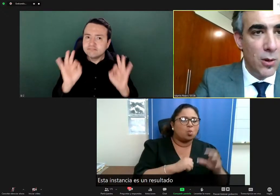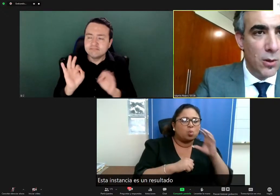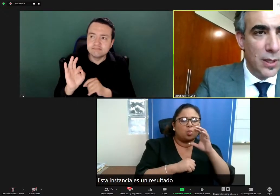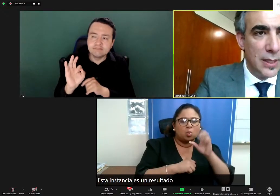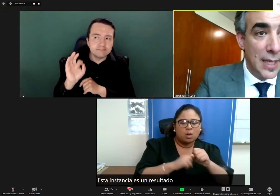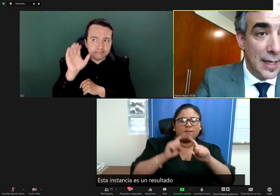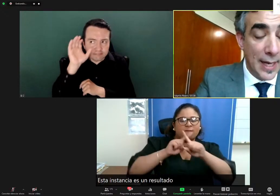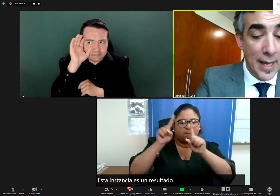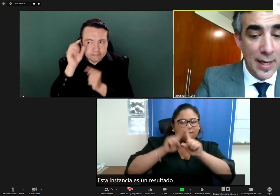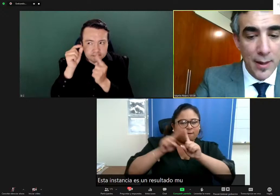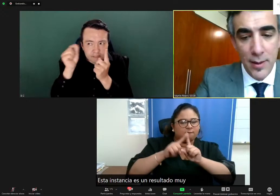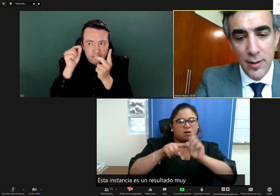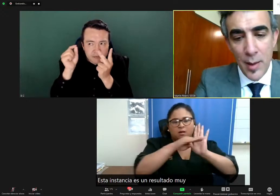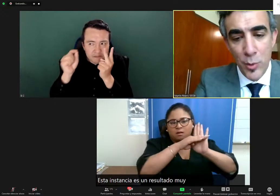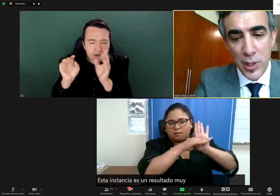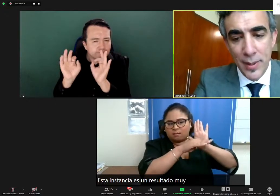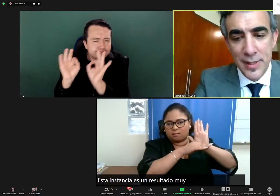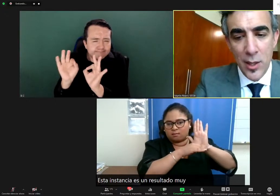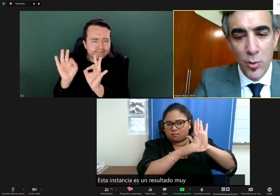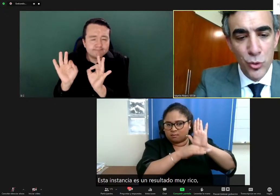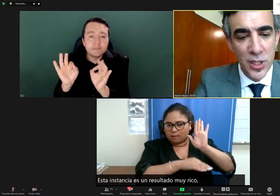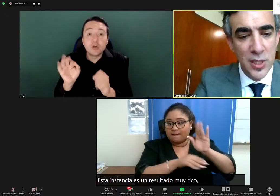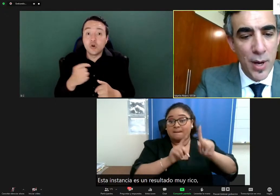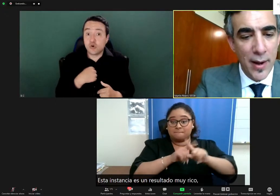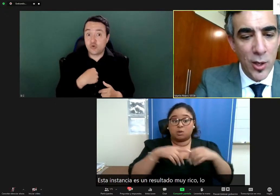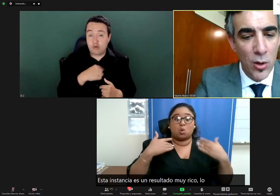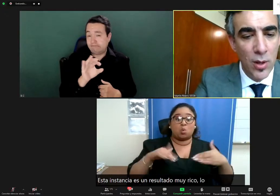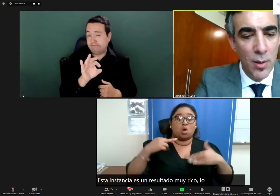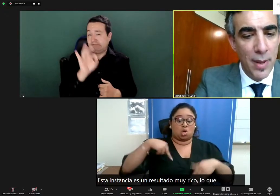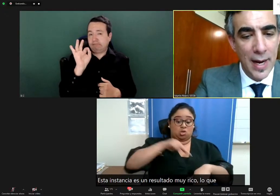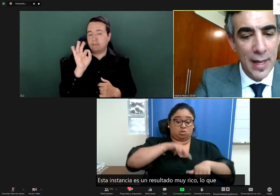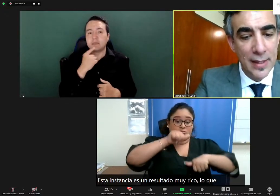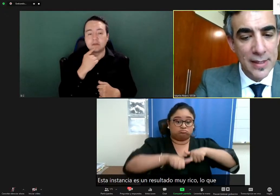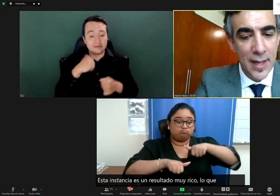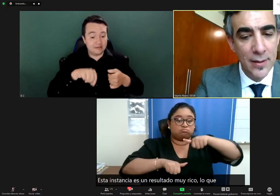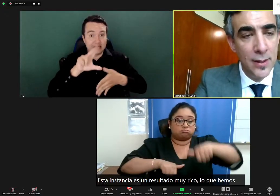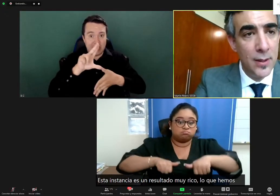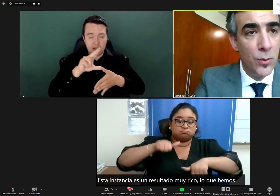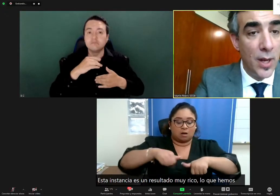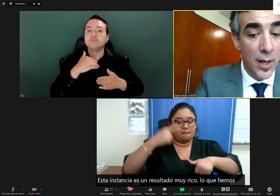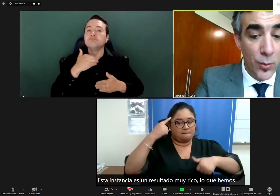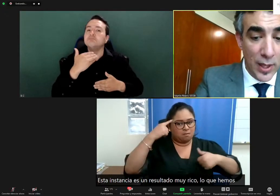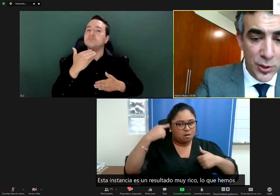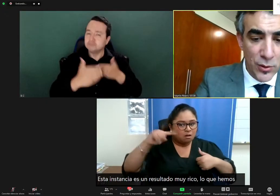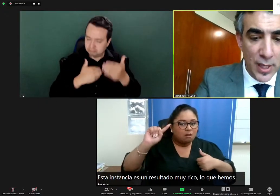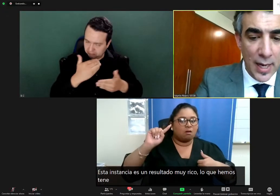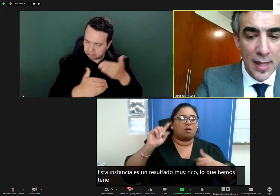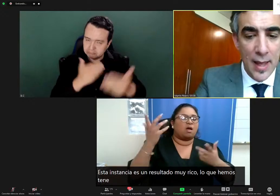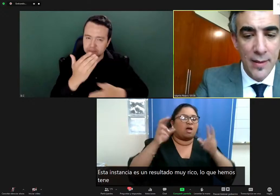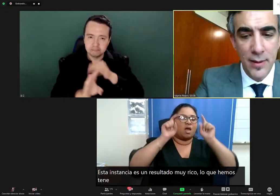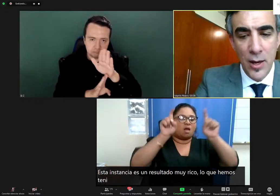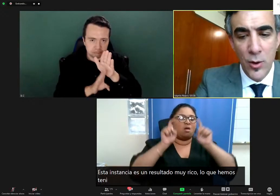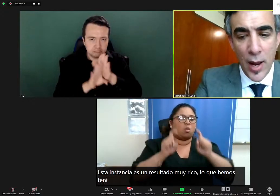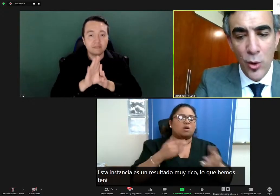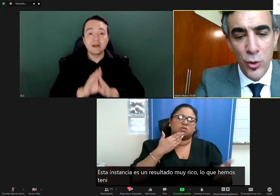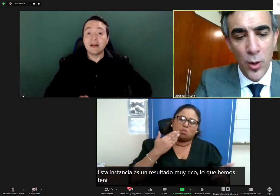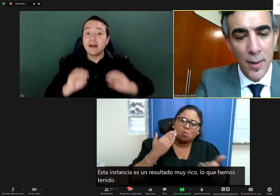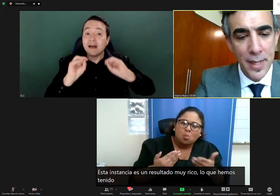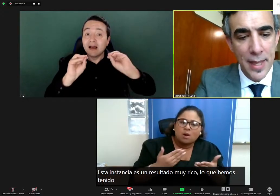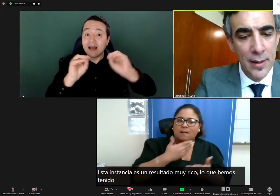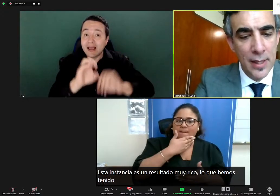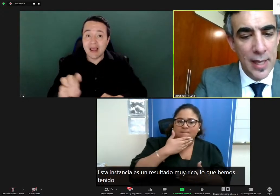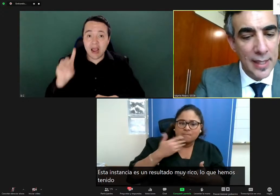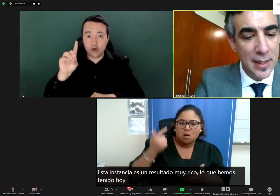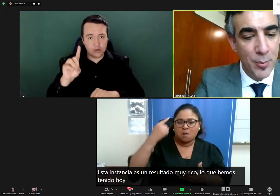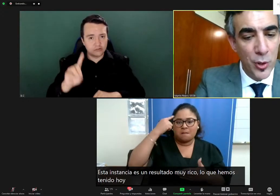talks about all of these elements but i would like to point out that we have made great progress in the region to warranty high quality